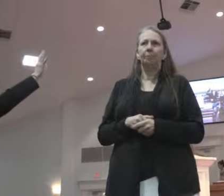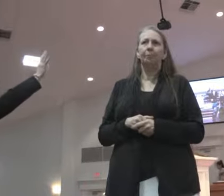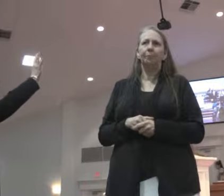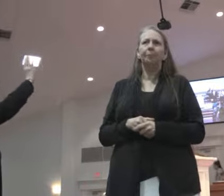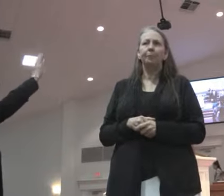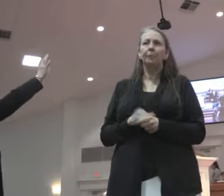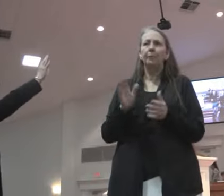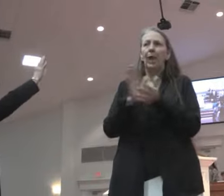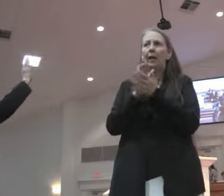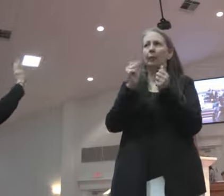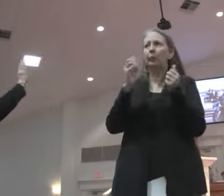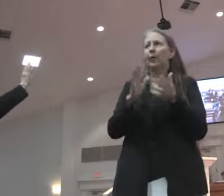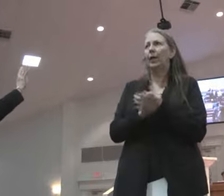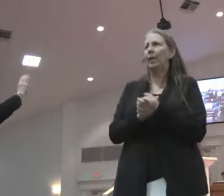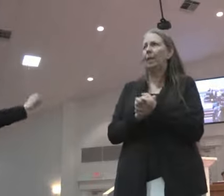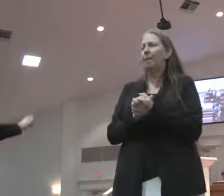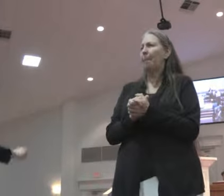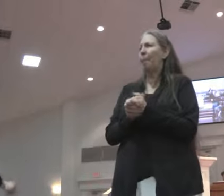Hallelujah.